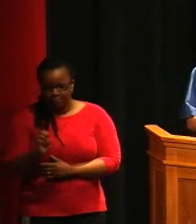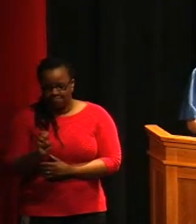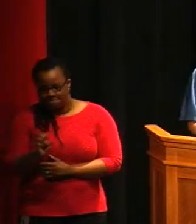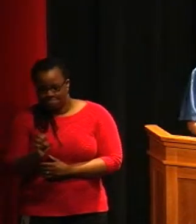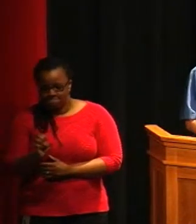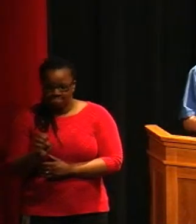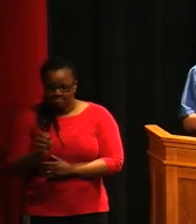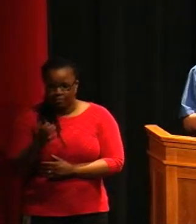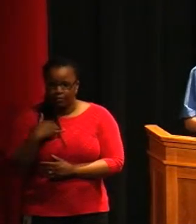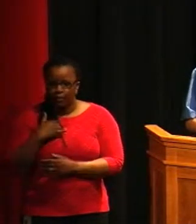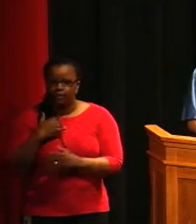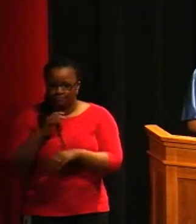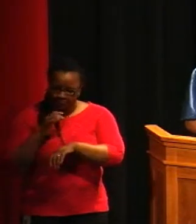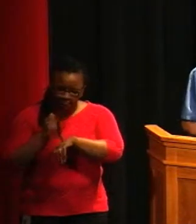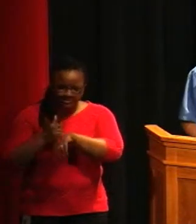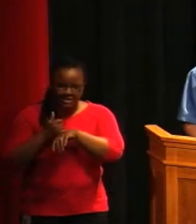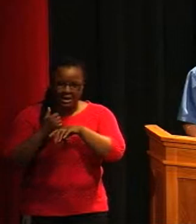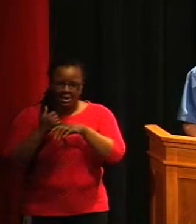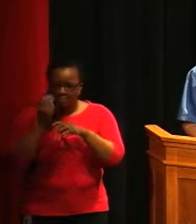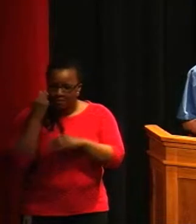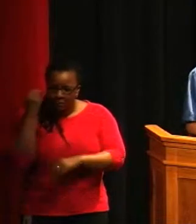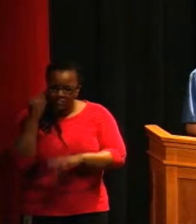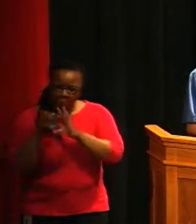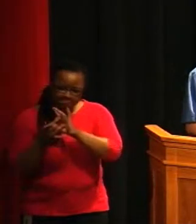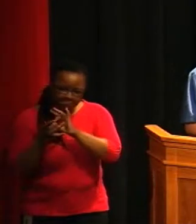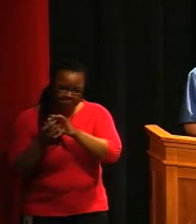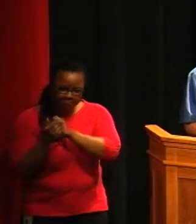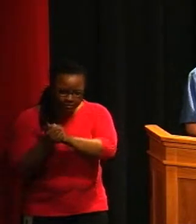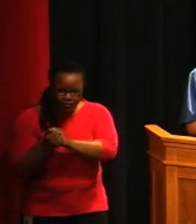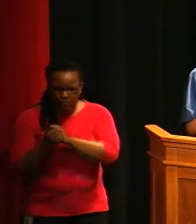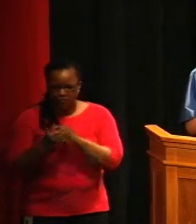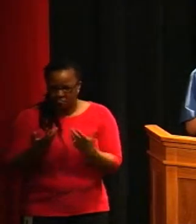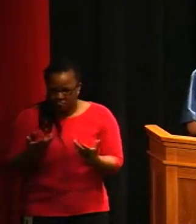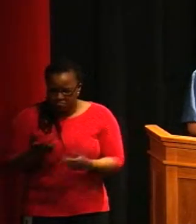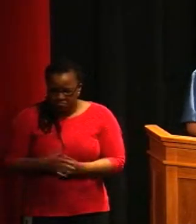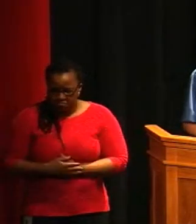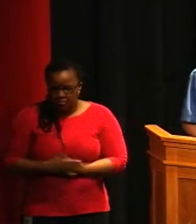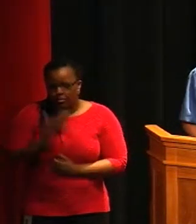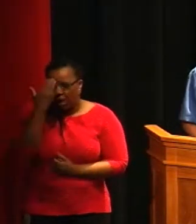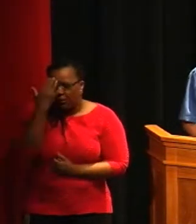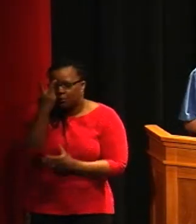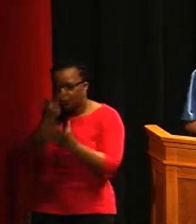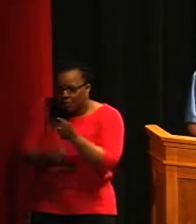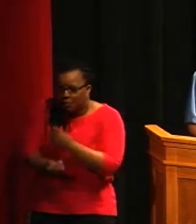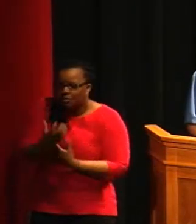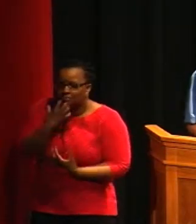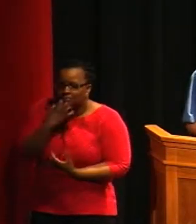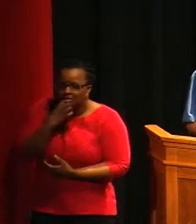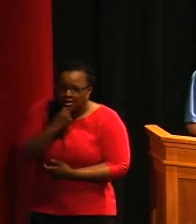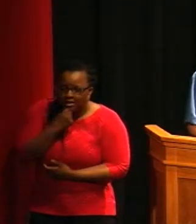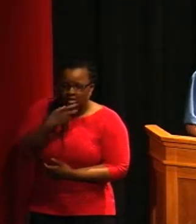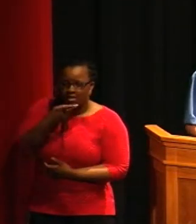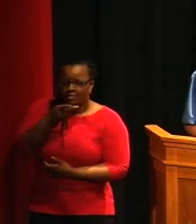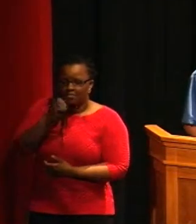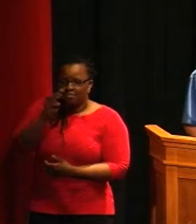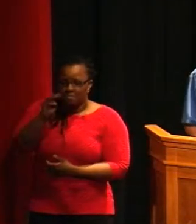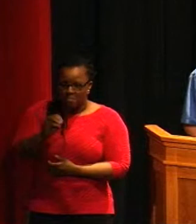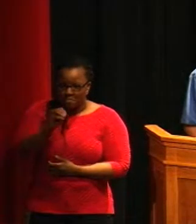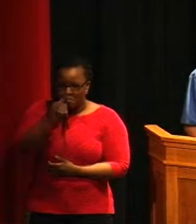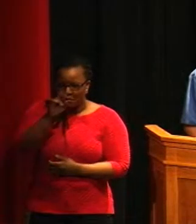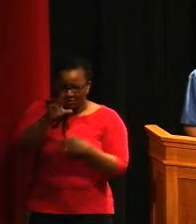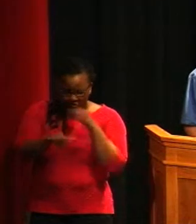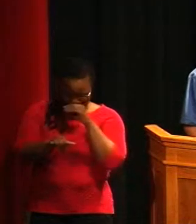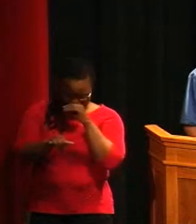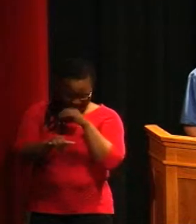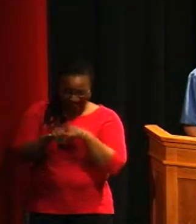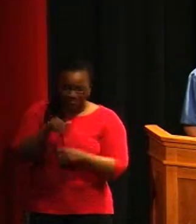certain memories that we shared. I knew that we would both love the poetry and literature that